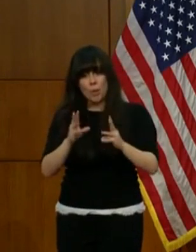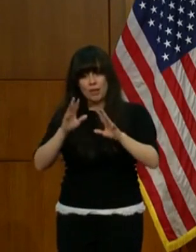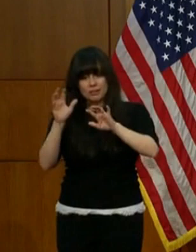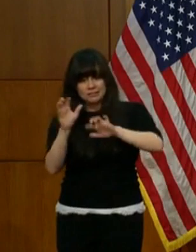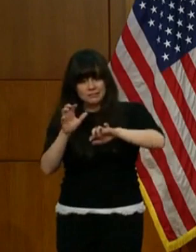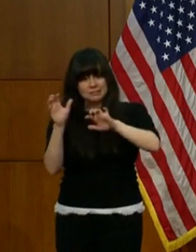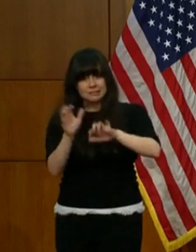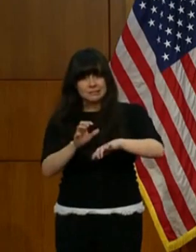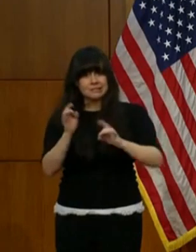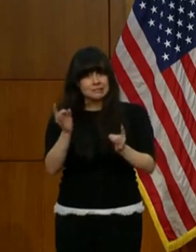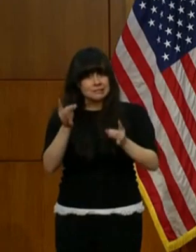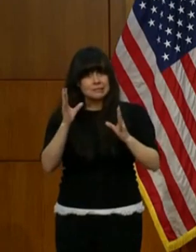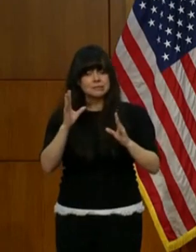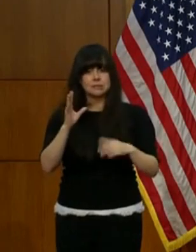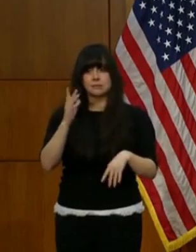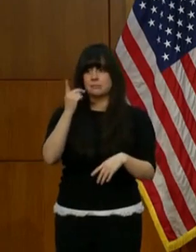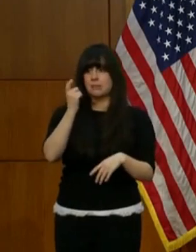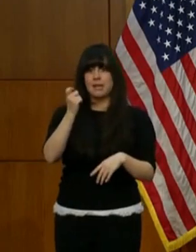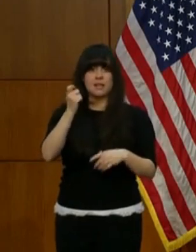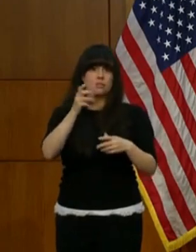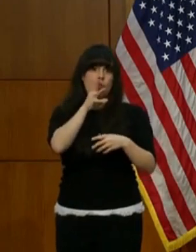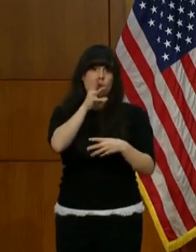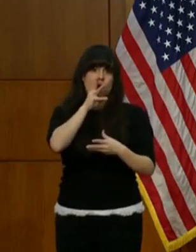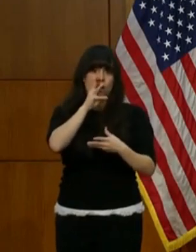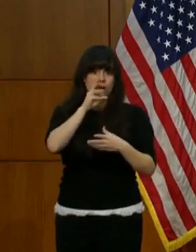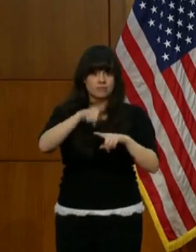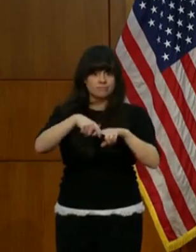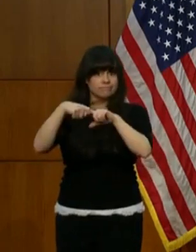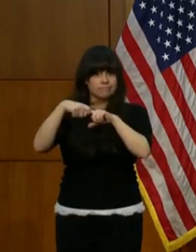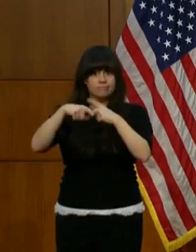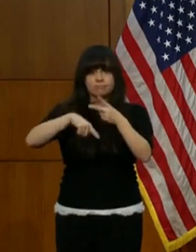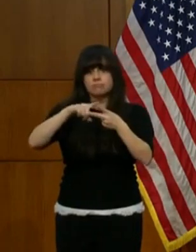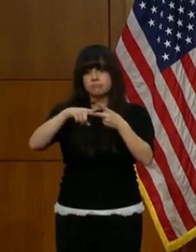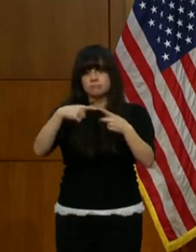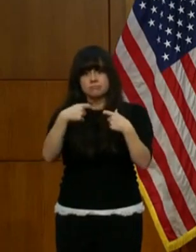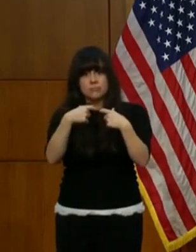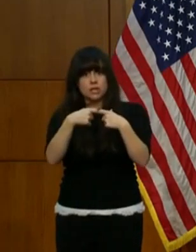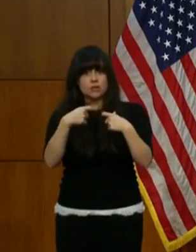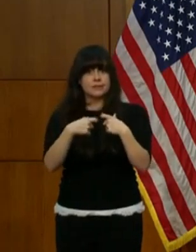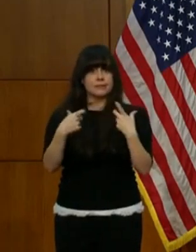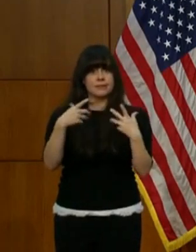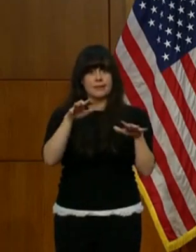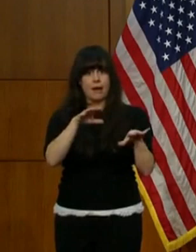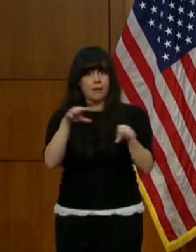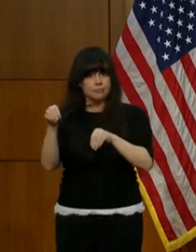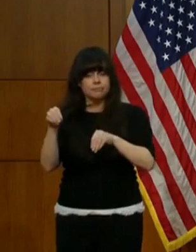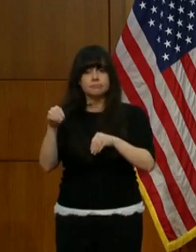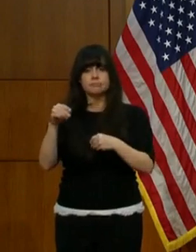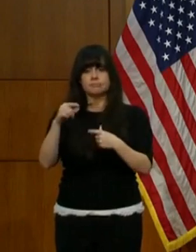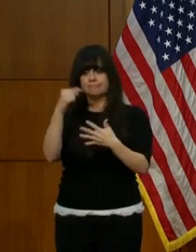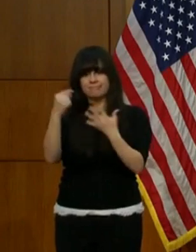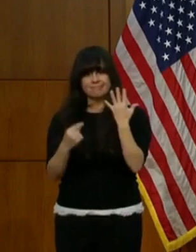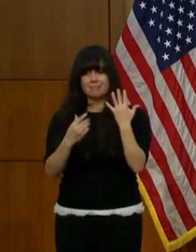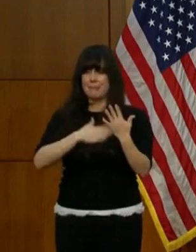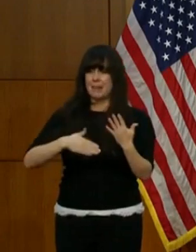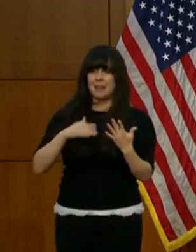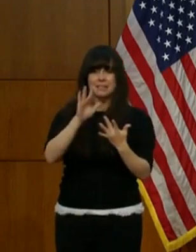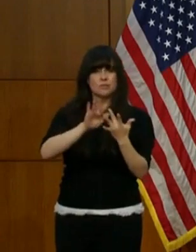because of the storm, because of losing their water, because of losing electricity, whatever. just reach out and